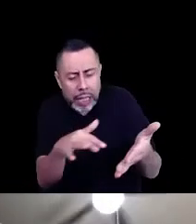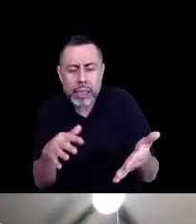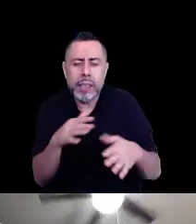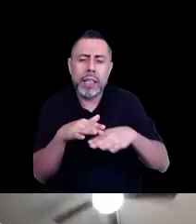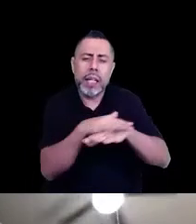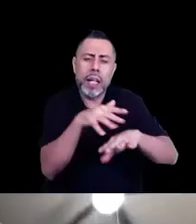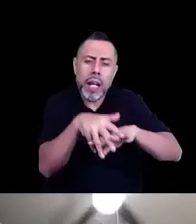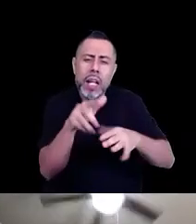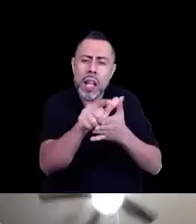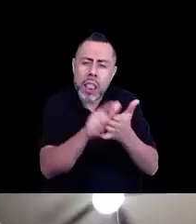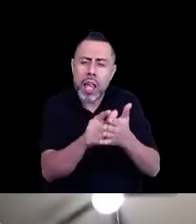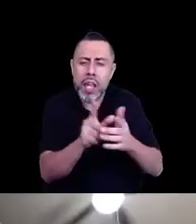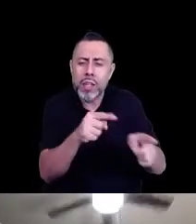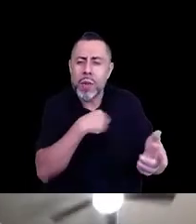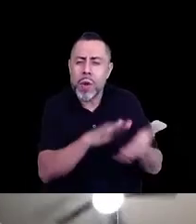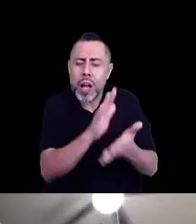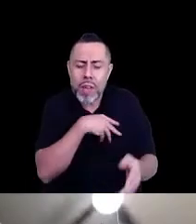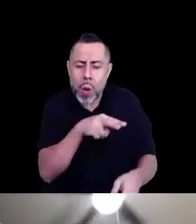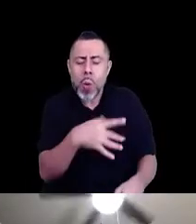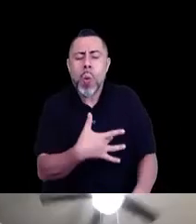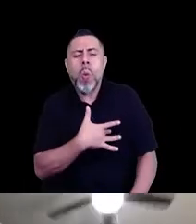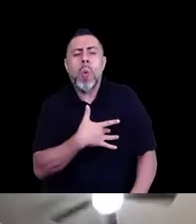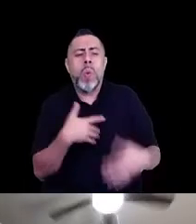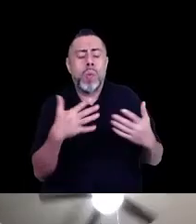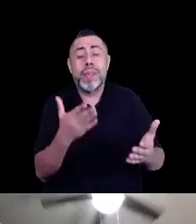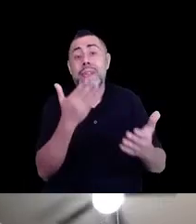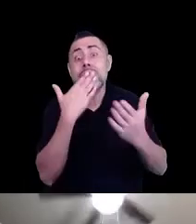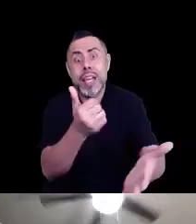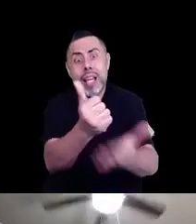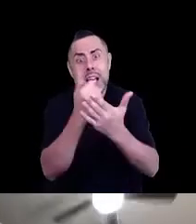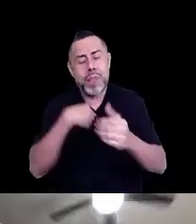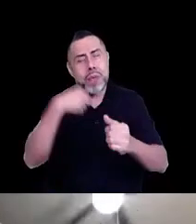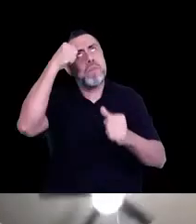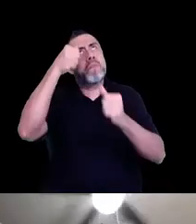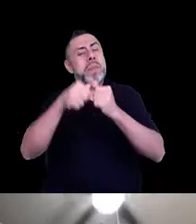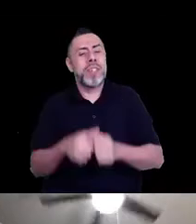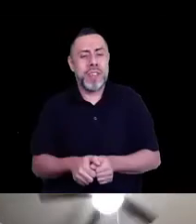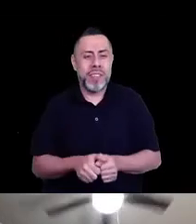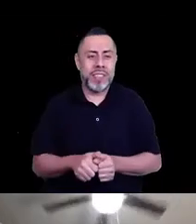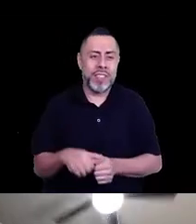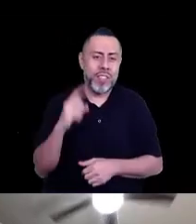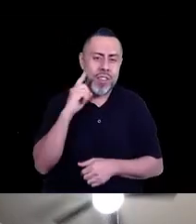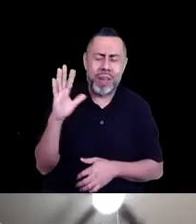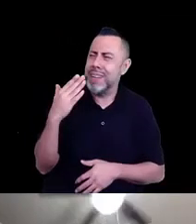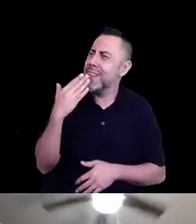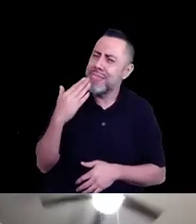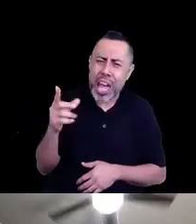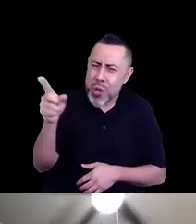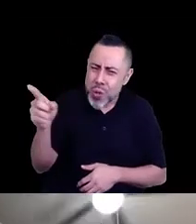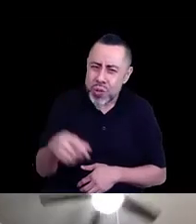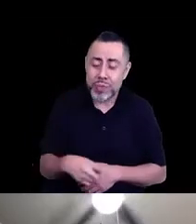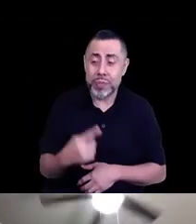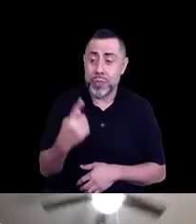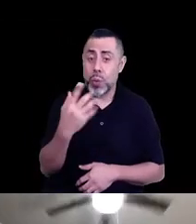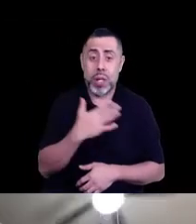Yeah. So thank you for helping me remember that. Well, thank you. You know, one of my